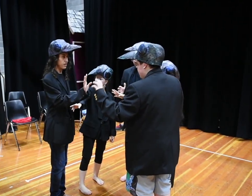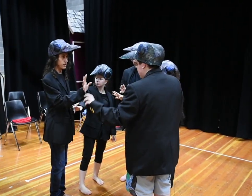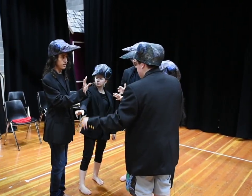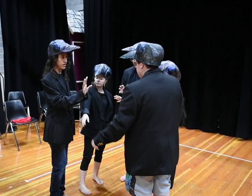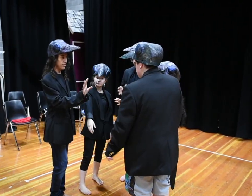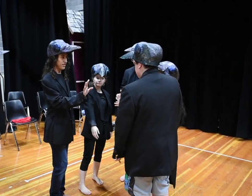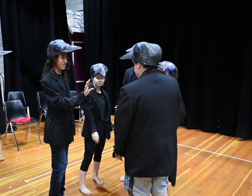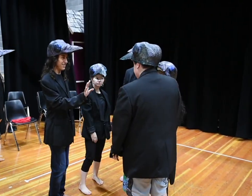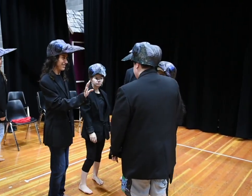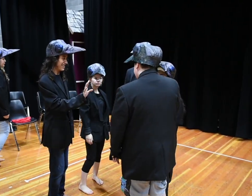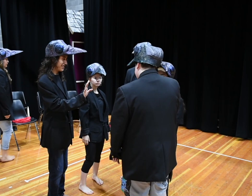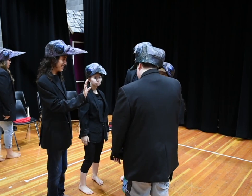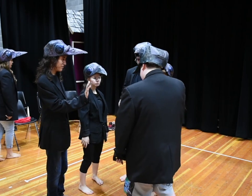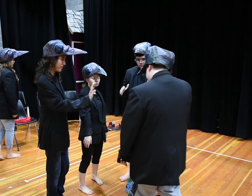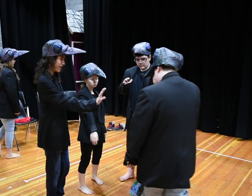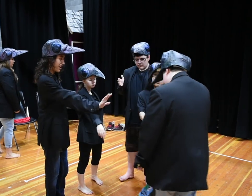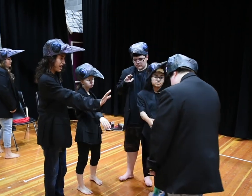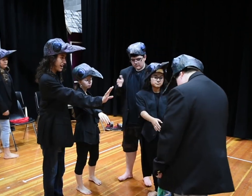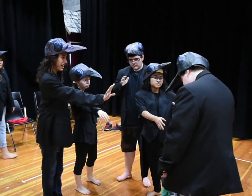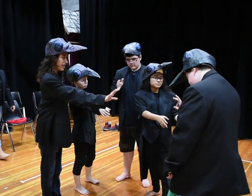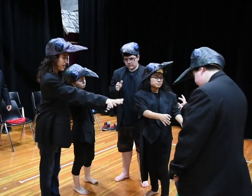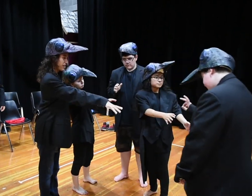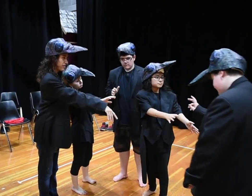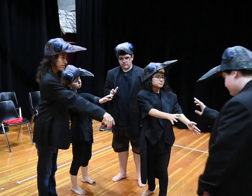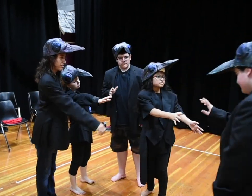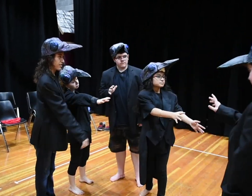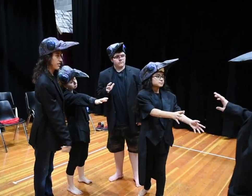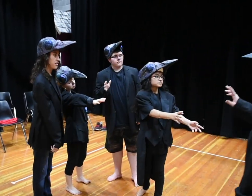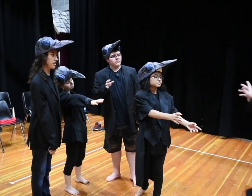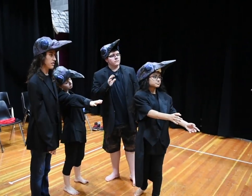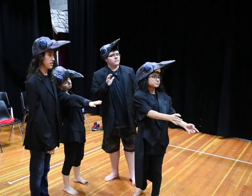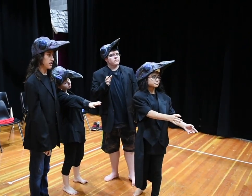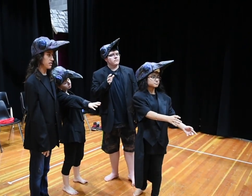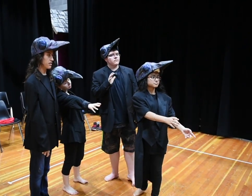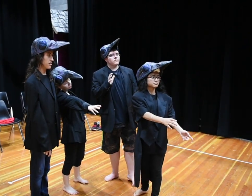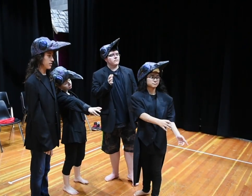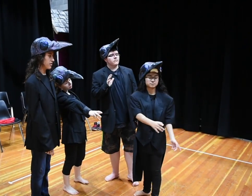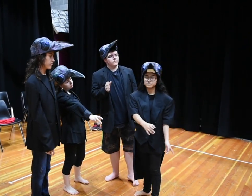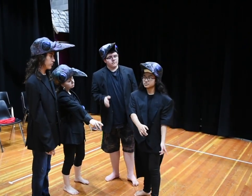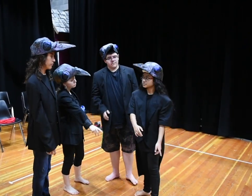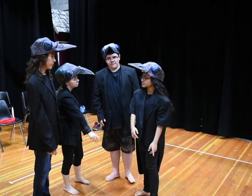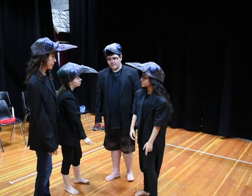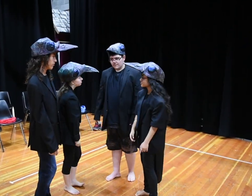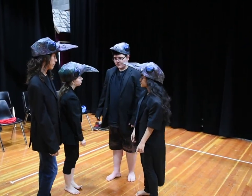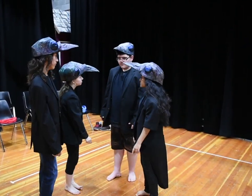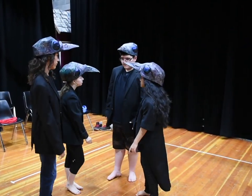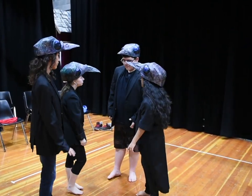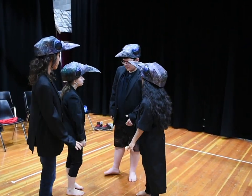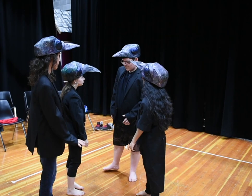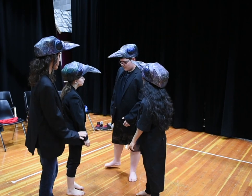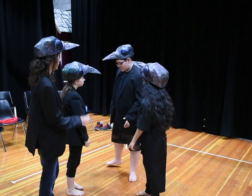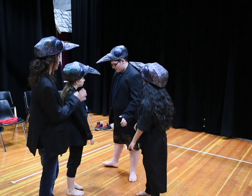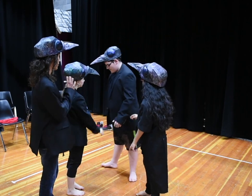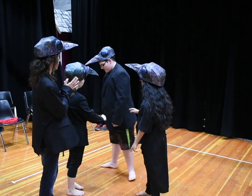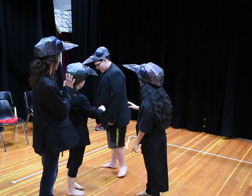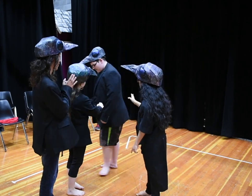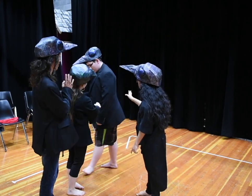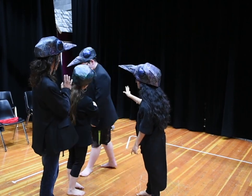We always provide a voice. Like, for example, there's Murray over there. He will be voicing for Ada. There are voices